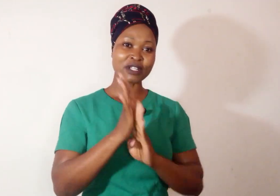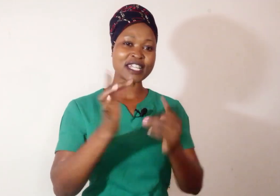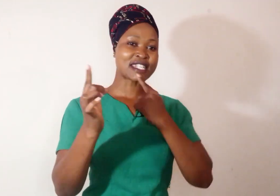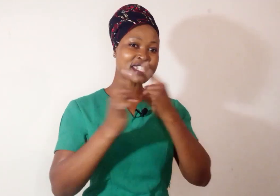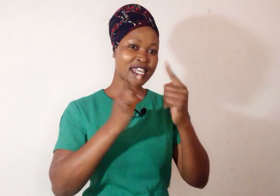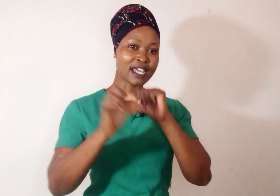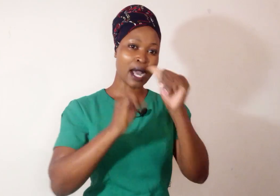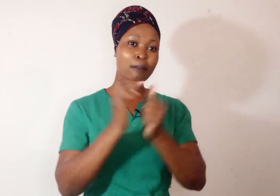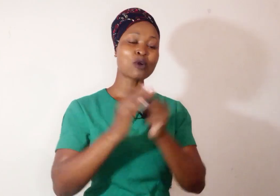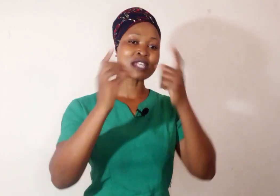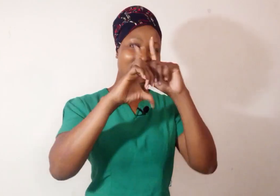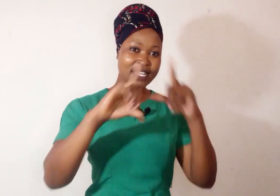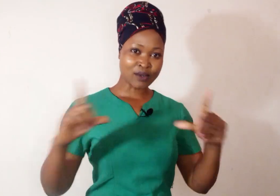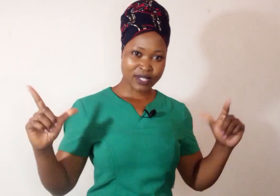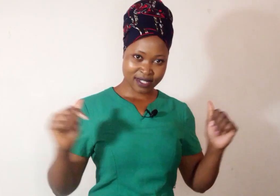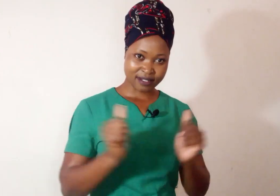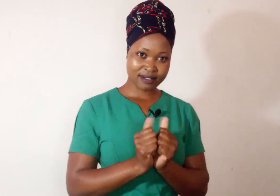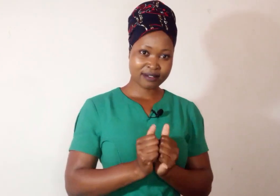is saying about linguistic